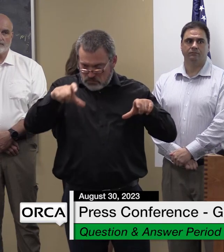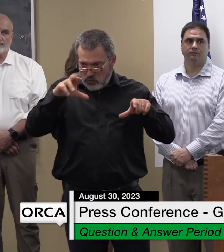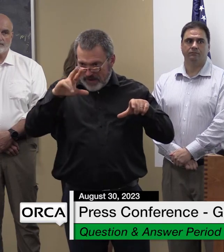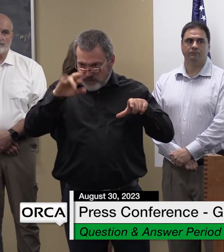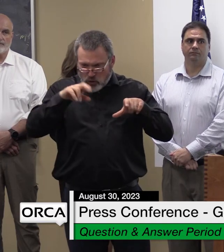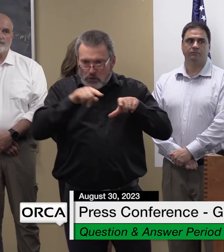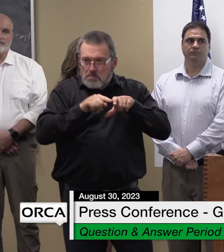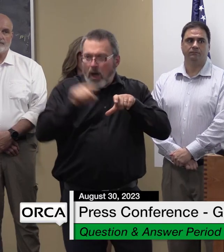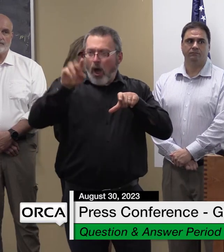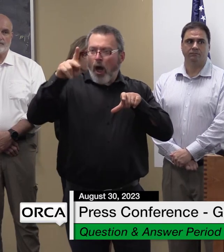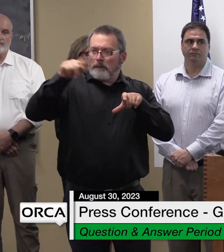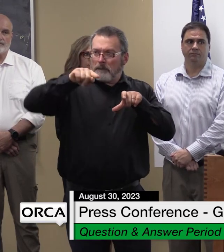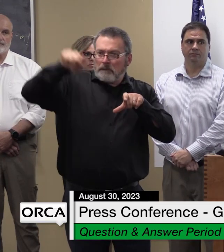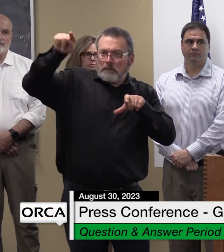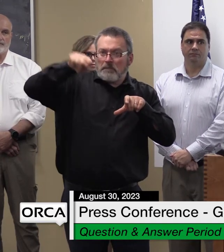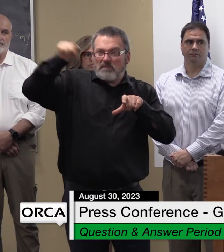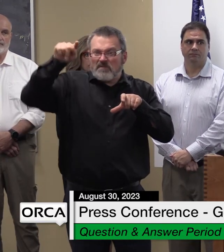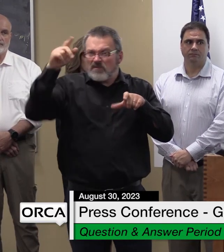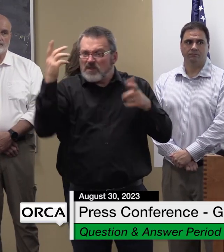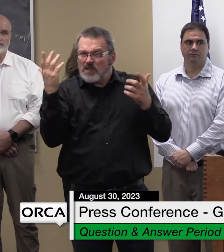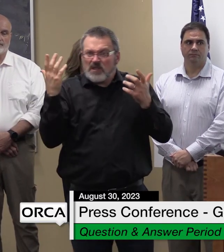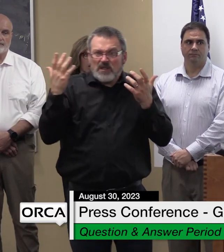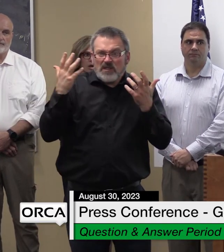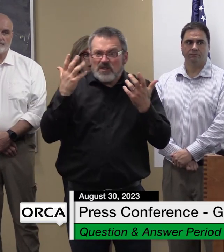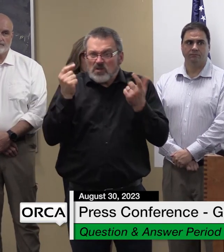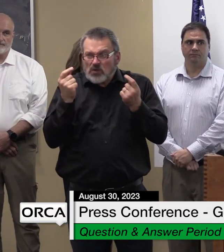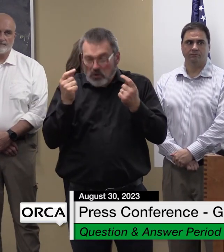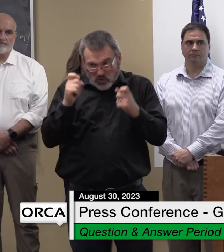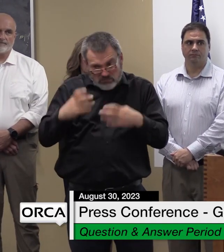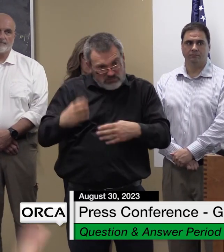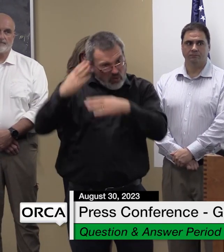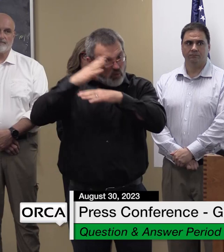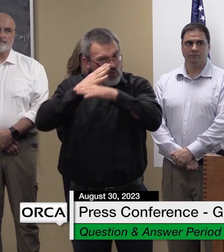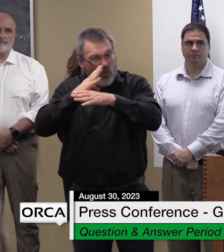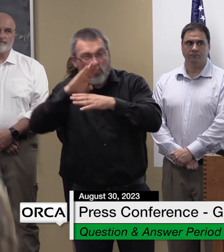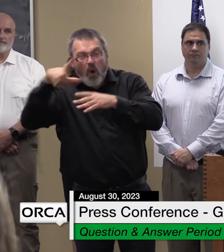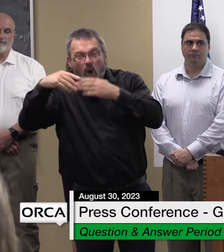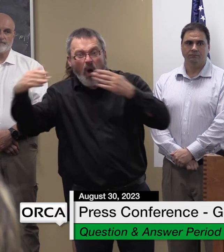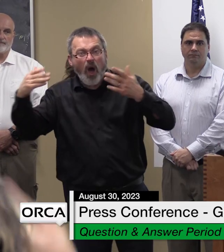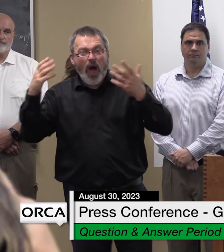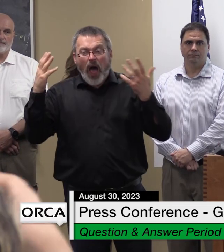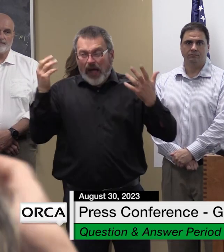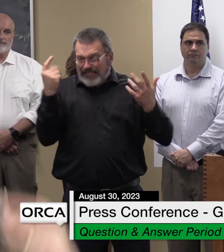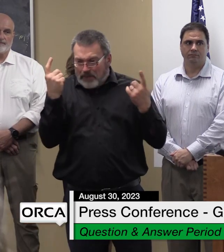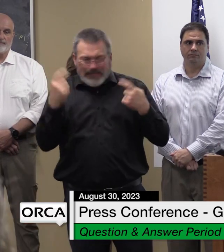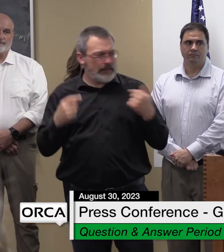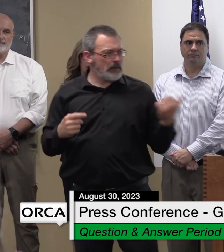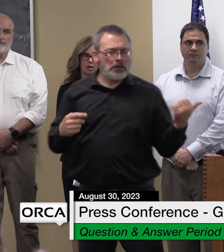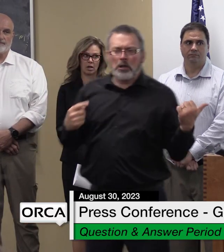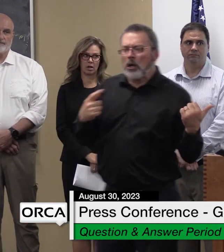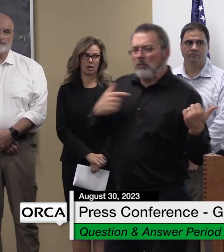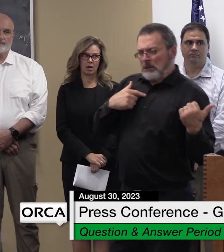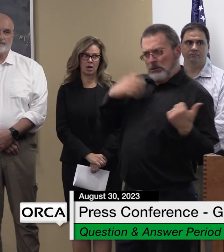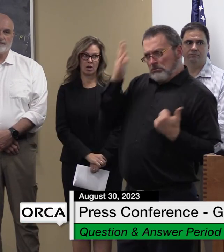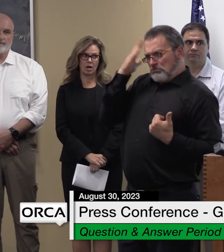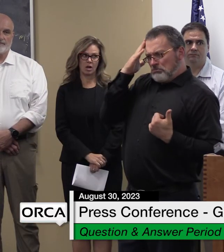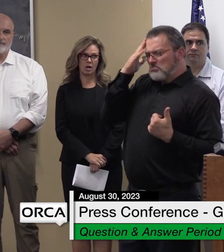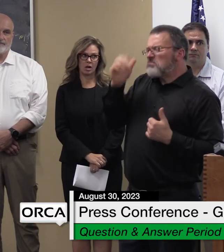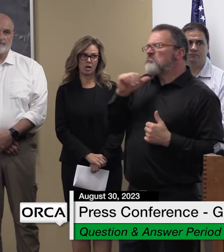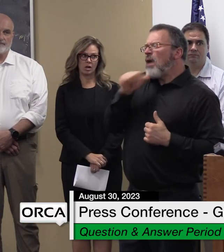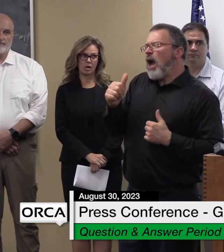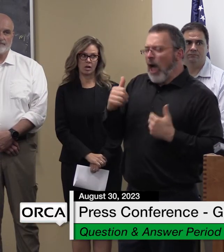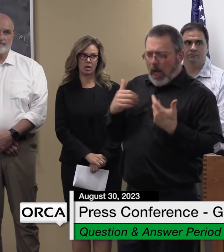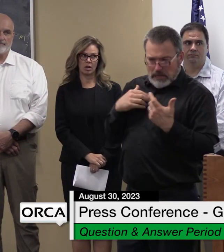I don't see that as an option, but again, I'm not an expert in the field. But I think it's take